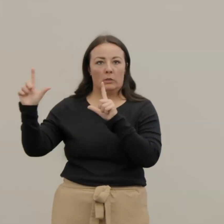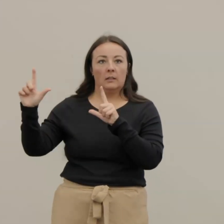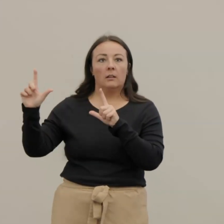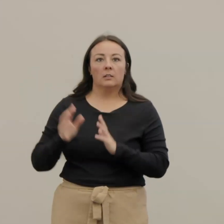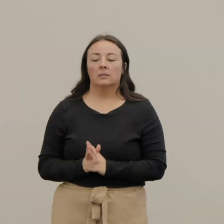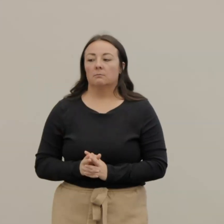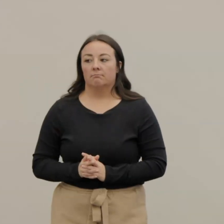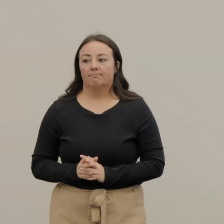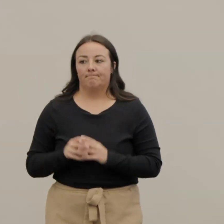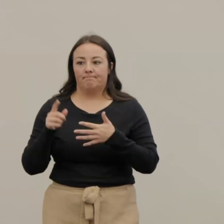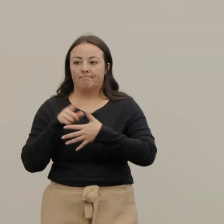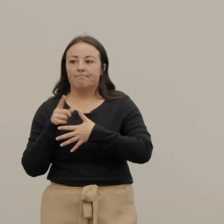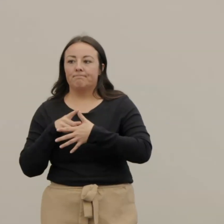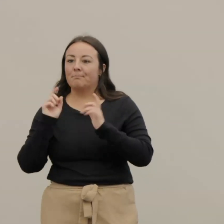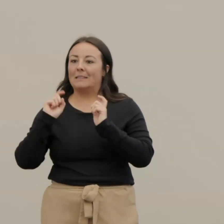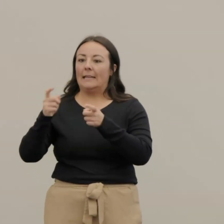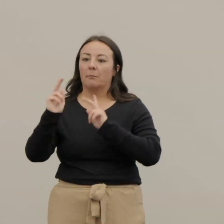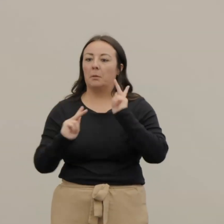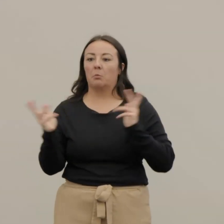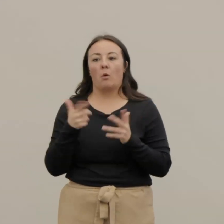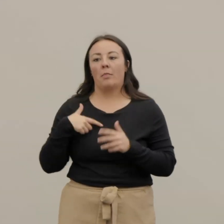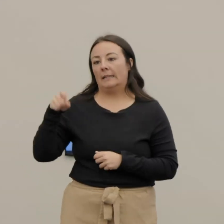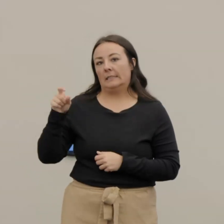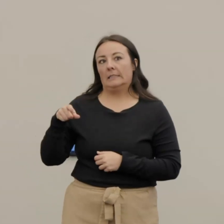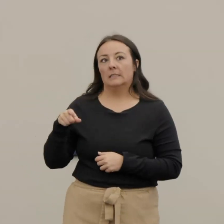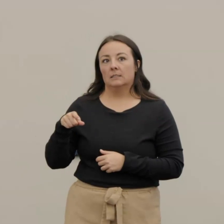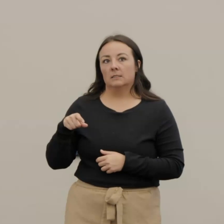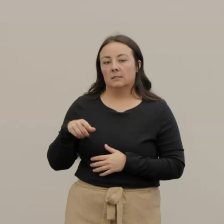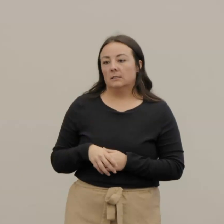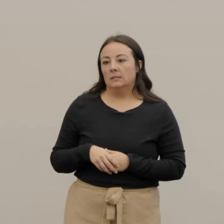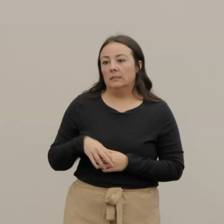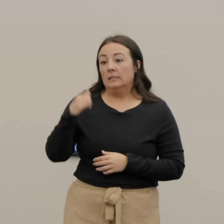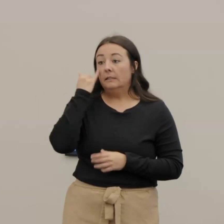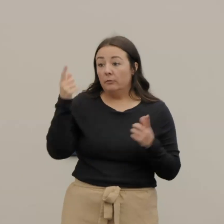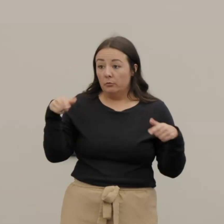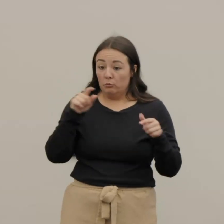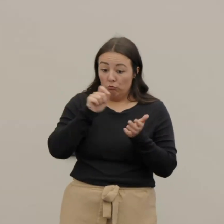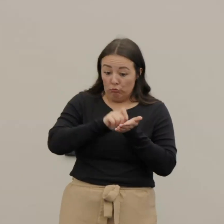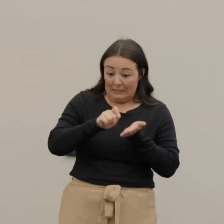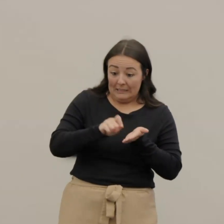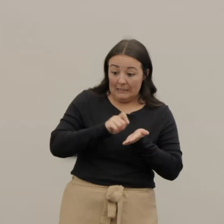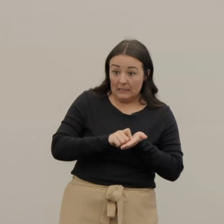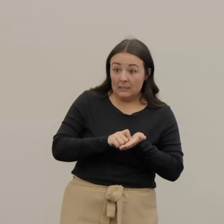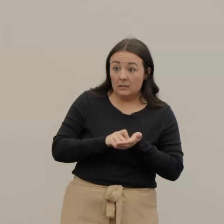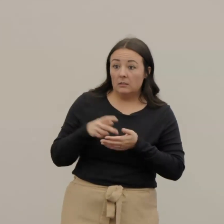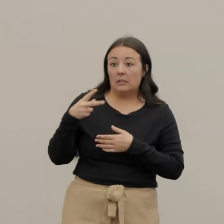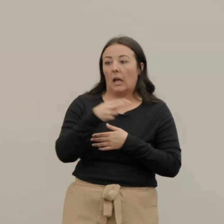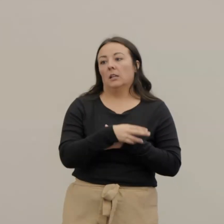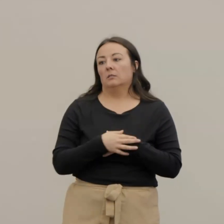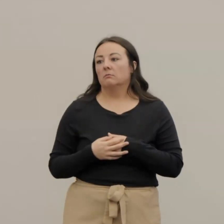they need. If you've written it, when you go to edit it, cut